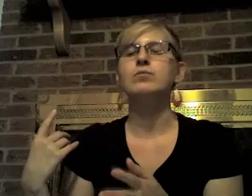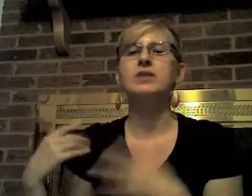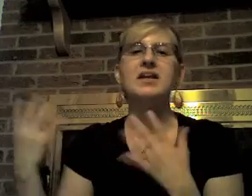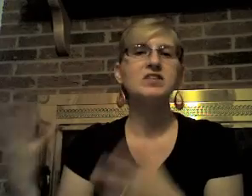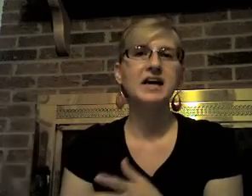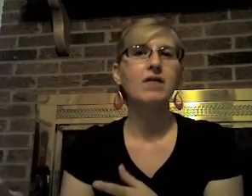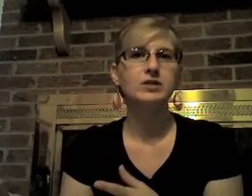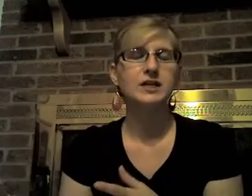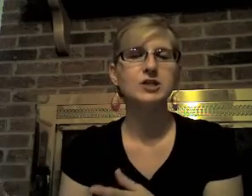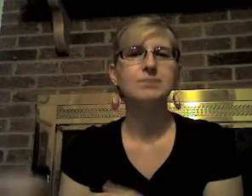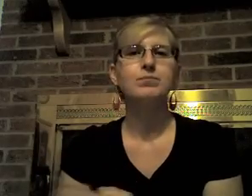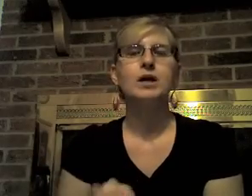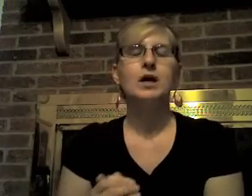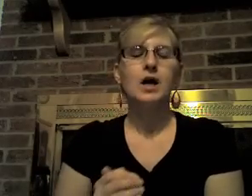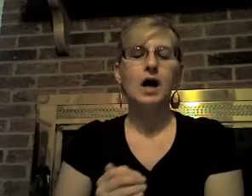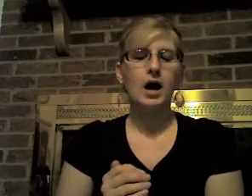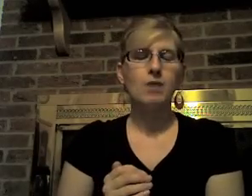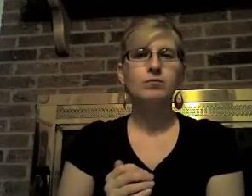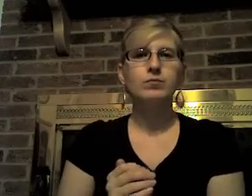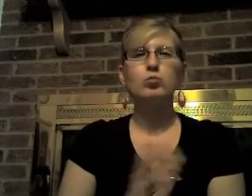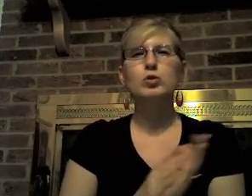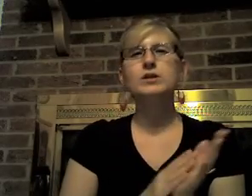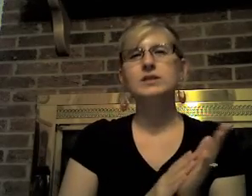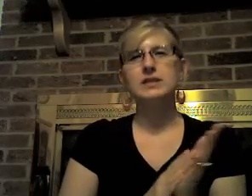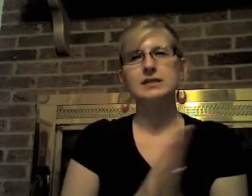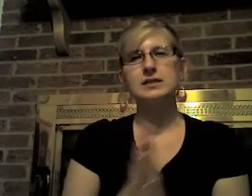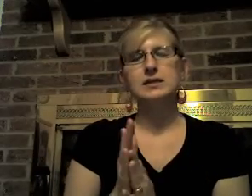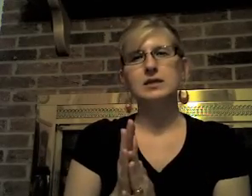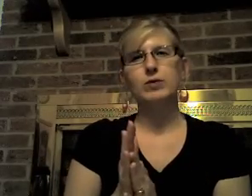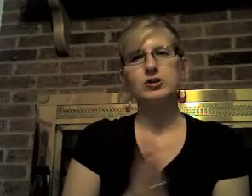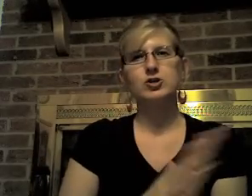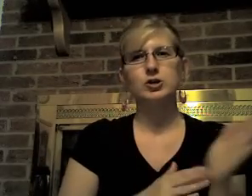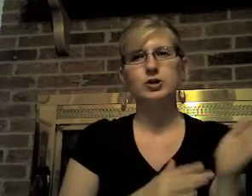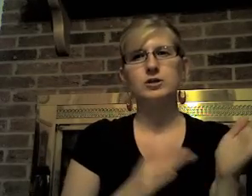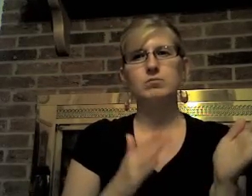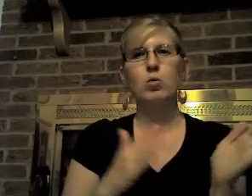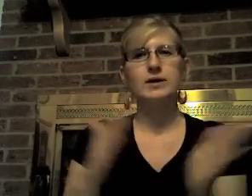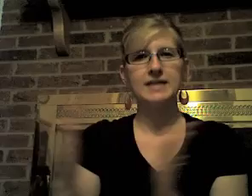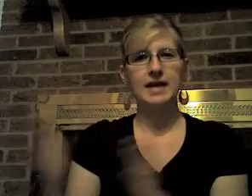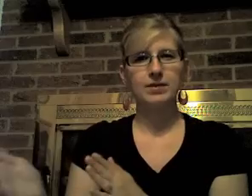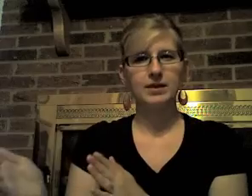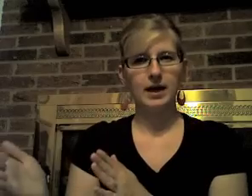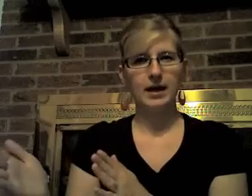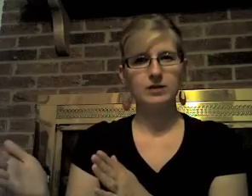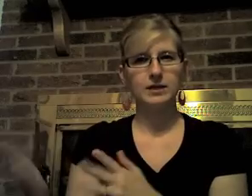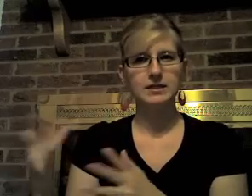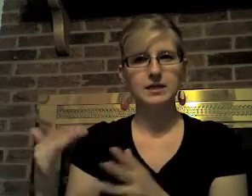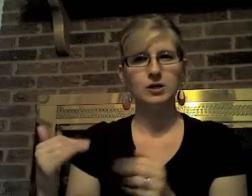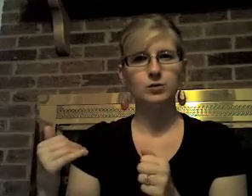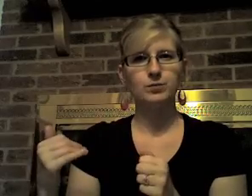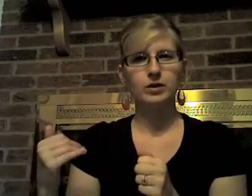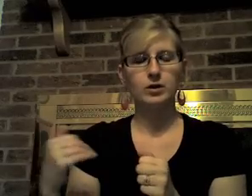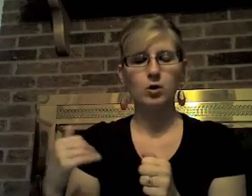in everyday conversation. We'll discuss the registers more in depth as we continue the